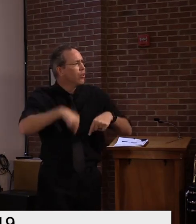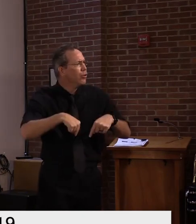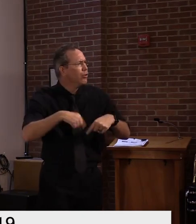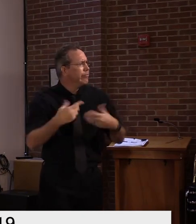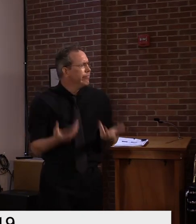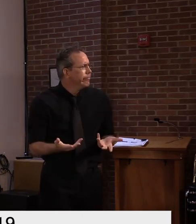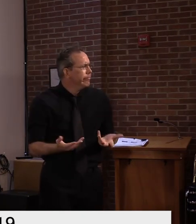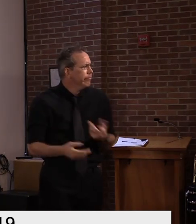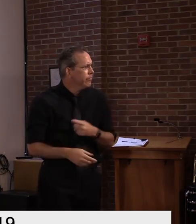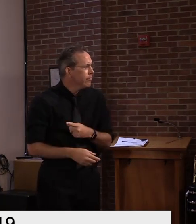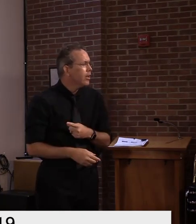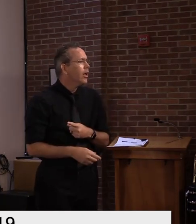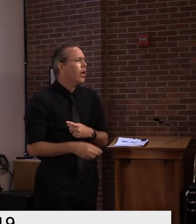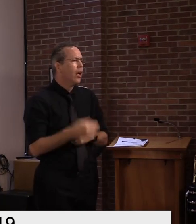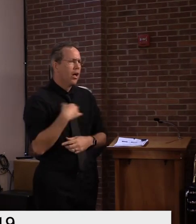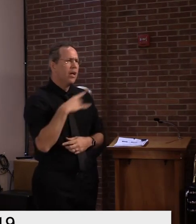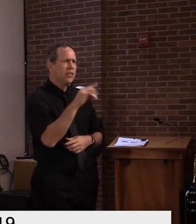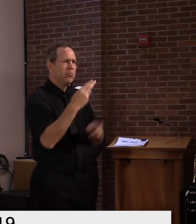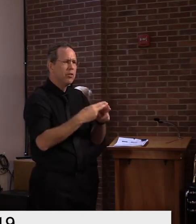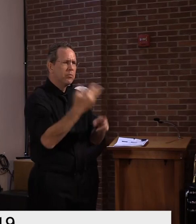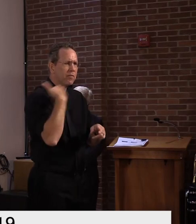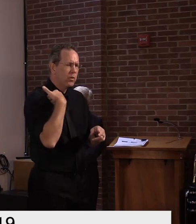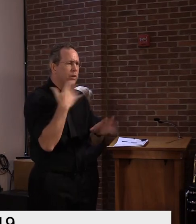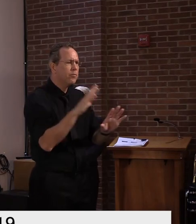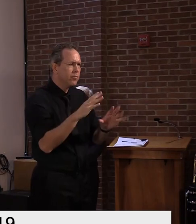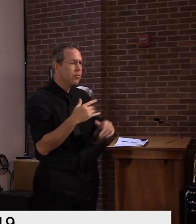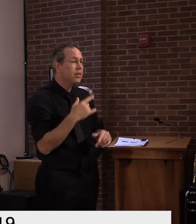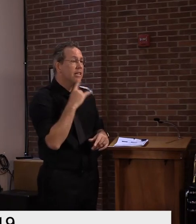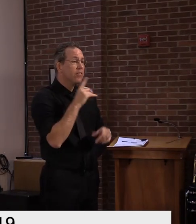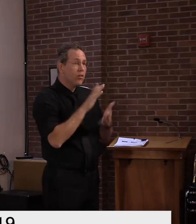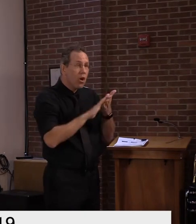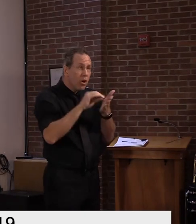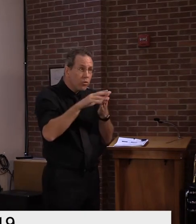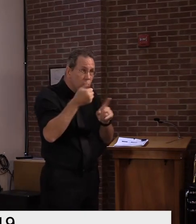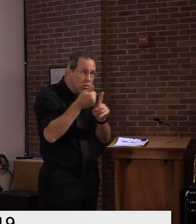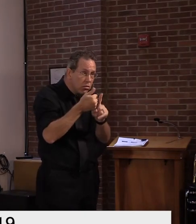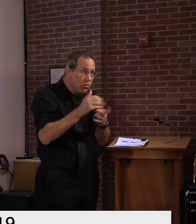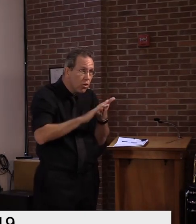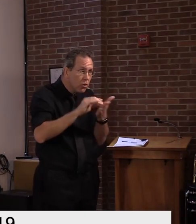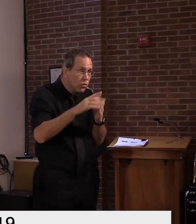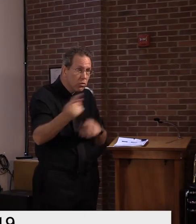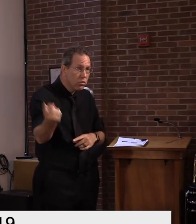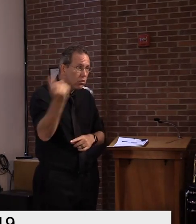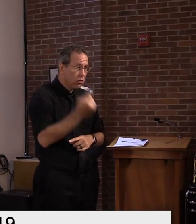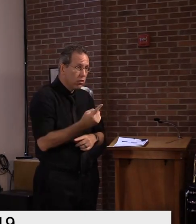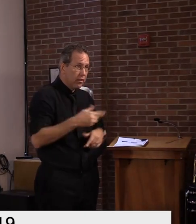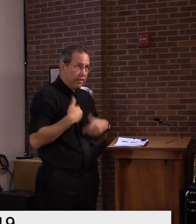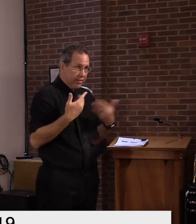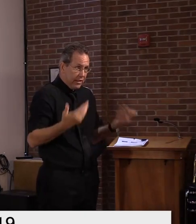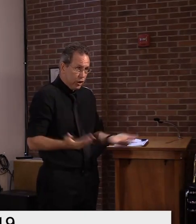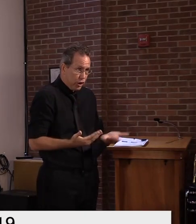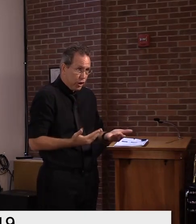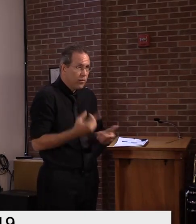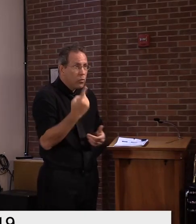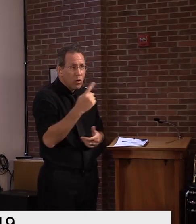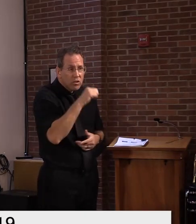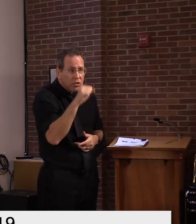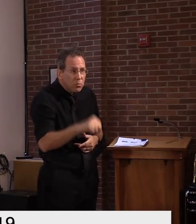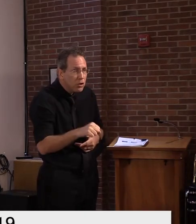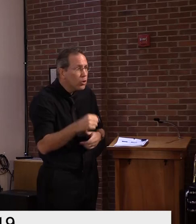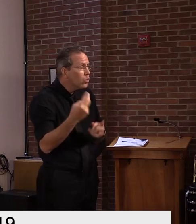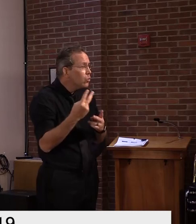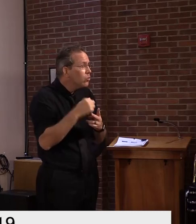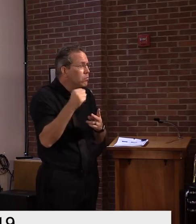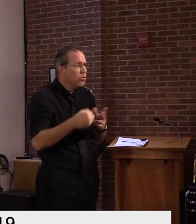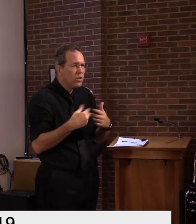conference. When they test positive in Vermont, they are going to be considered in our numbers. There